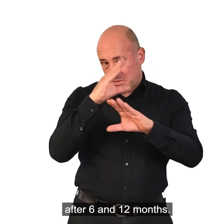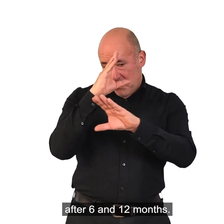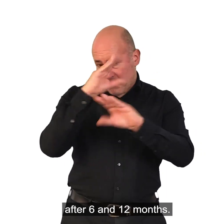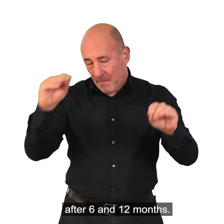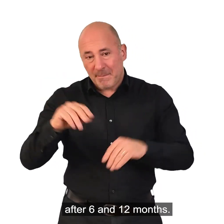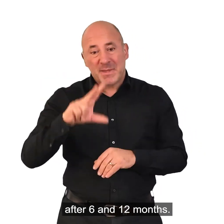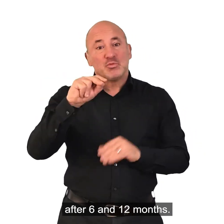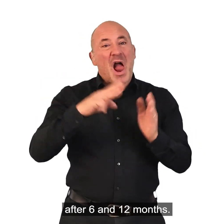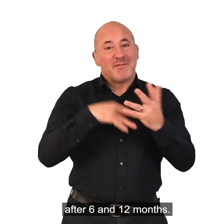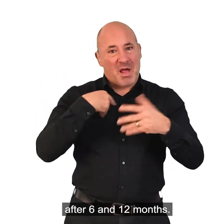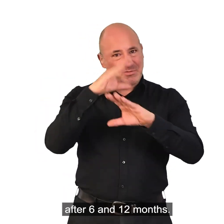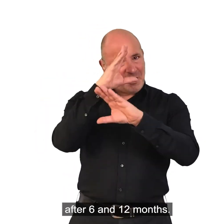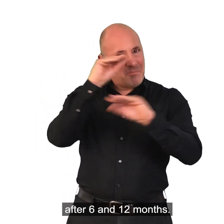12 months.